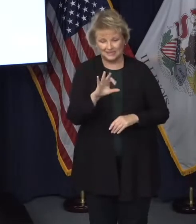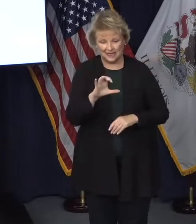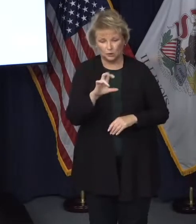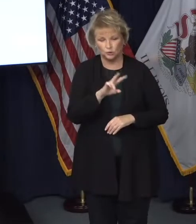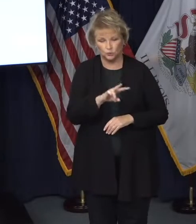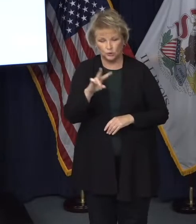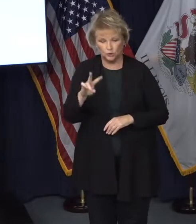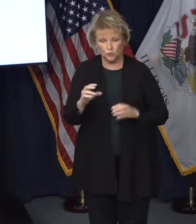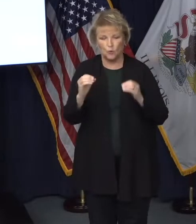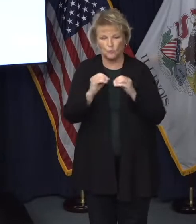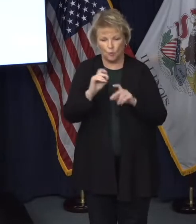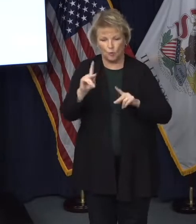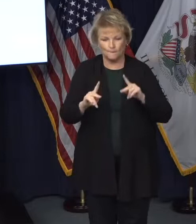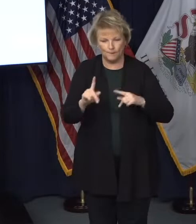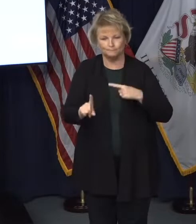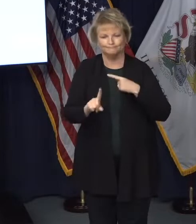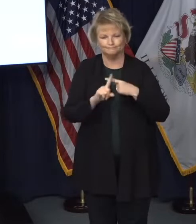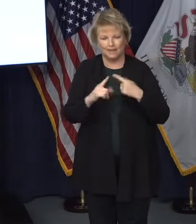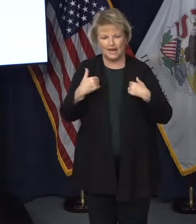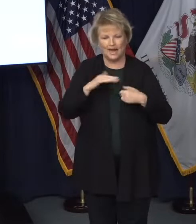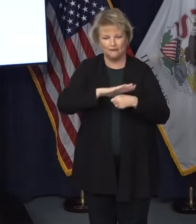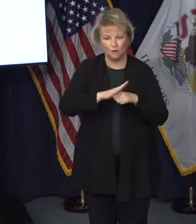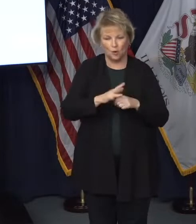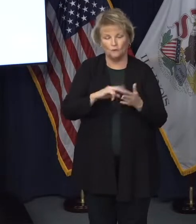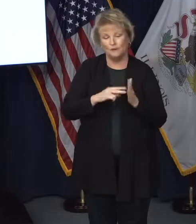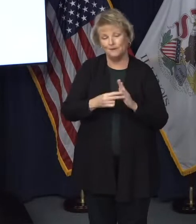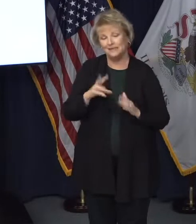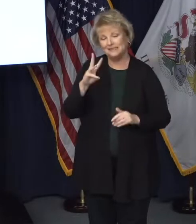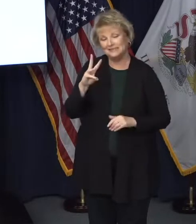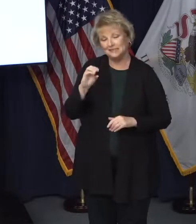922 new cases for a total of